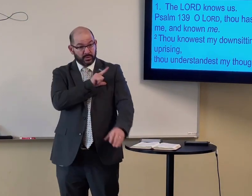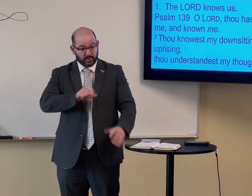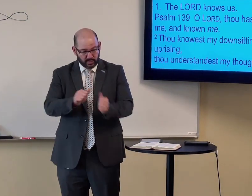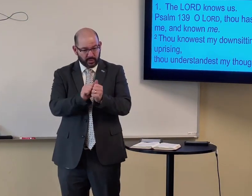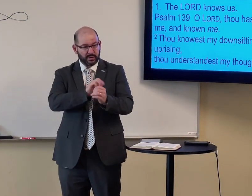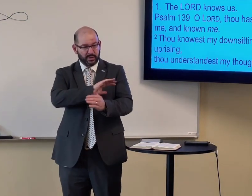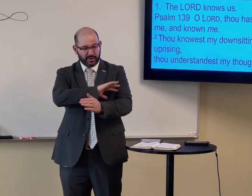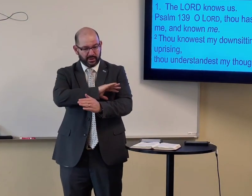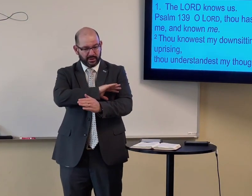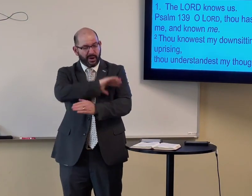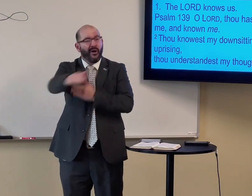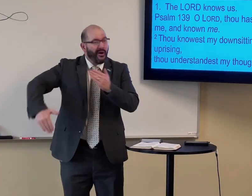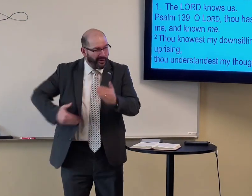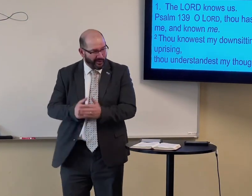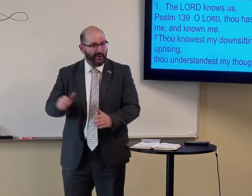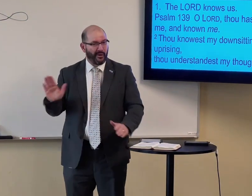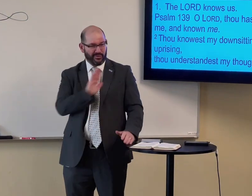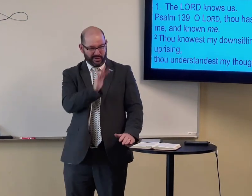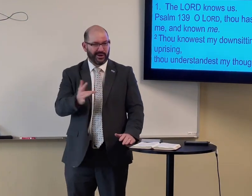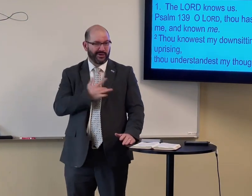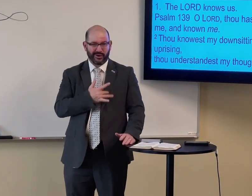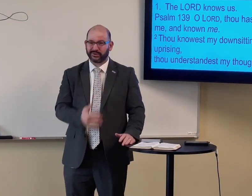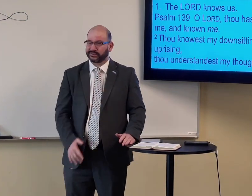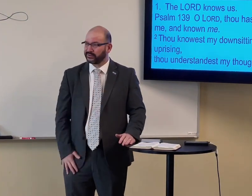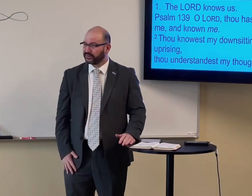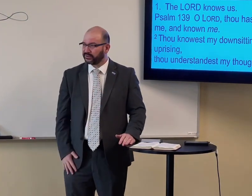The Bible said, trust in the Lord with all your heart.